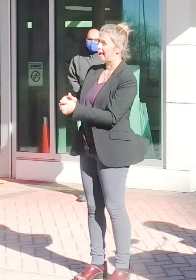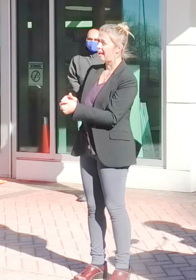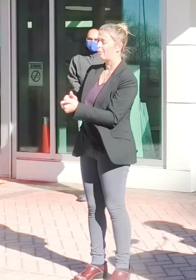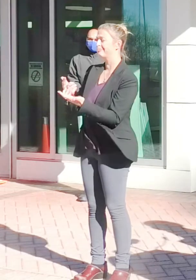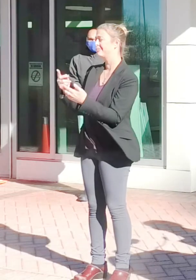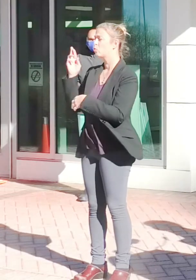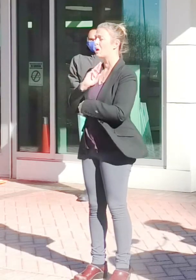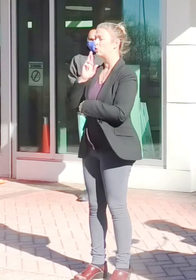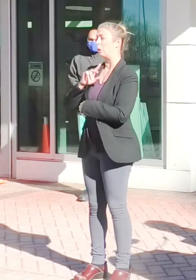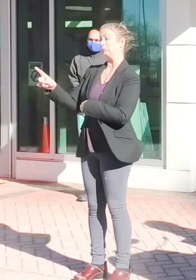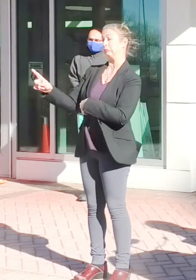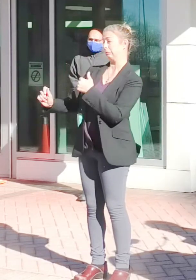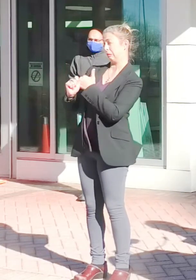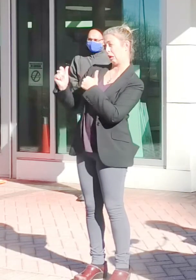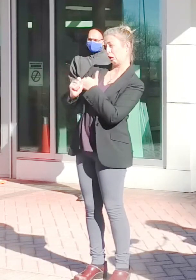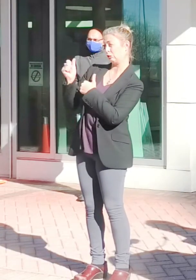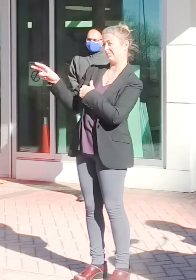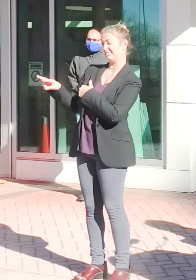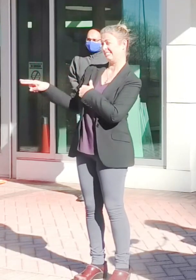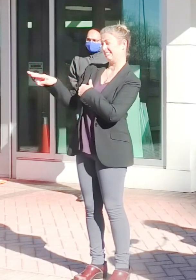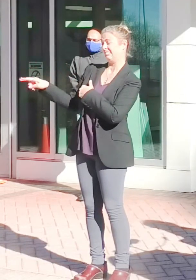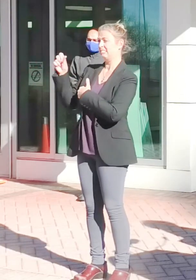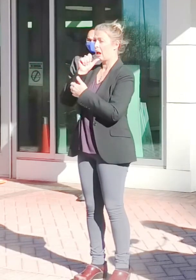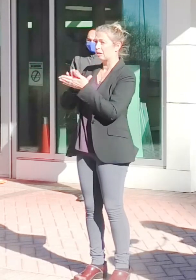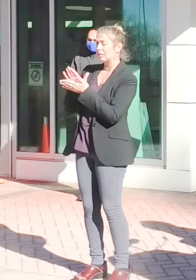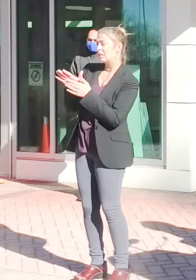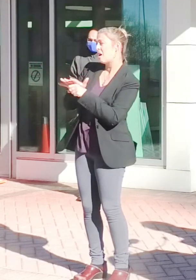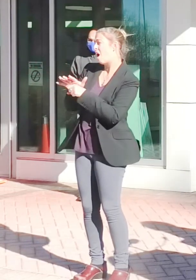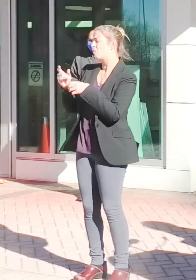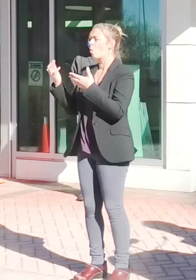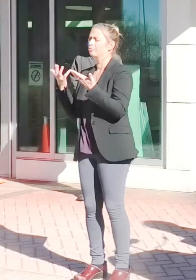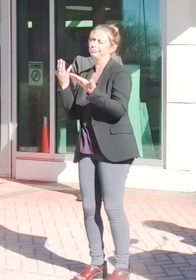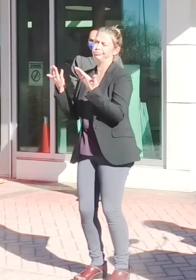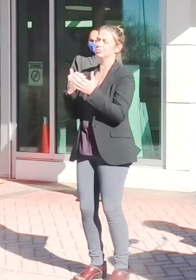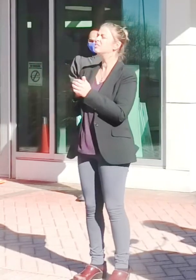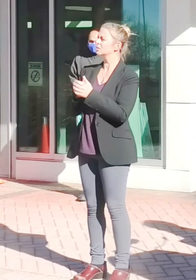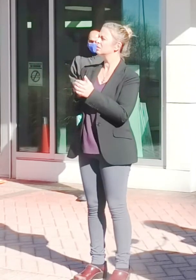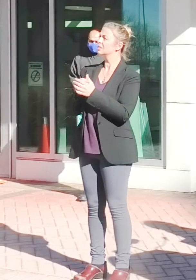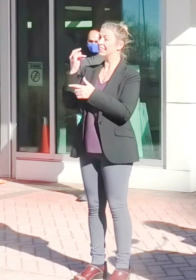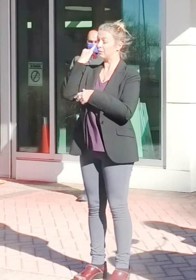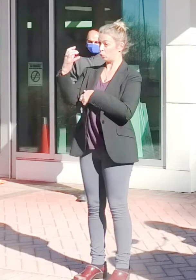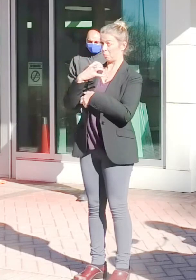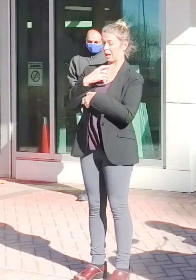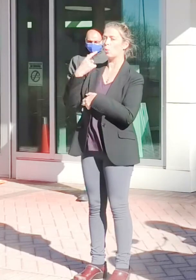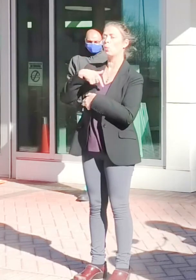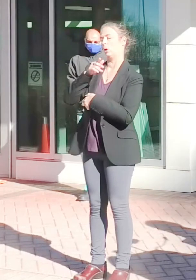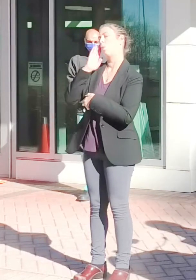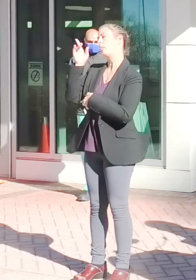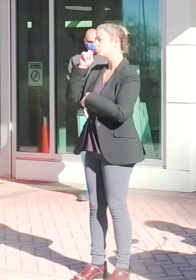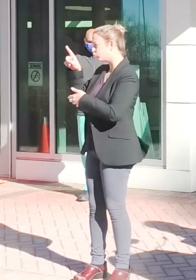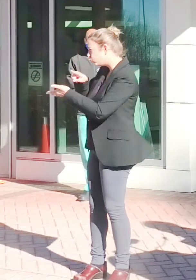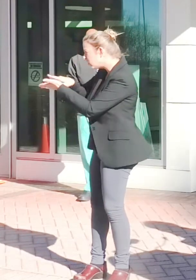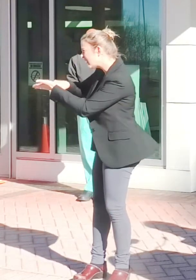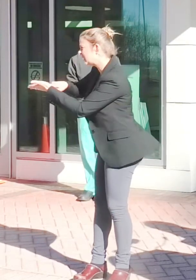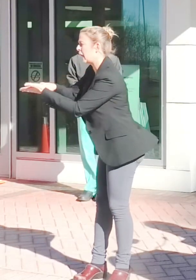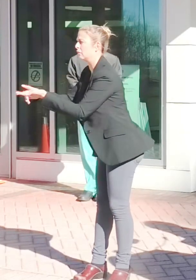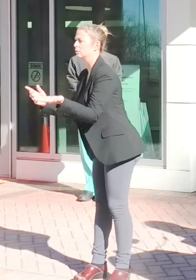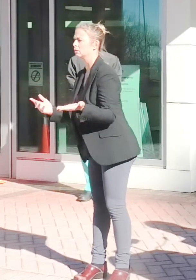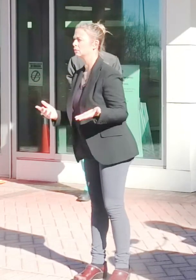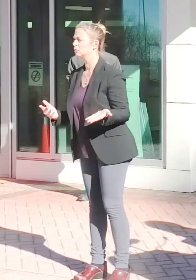business community and restaurants. We go out and investigate each and every complaint. We too have not had to